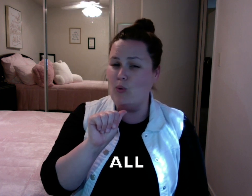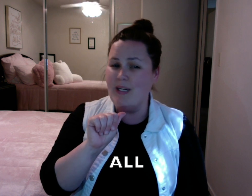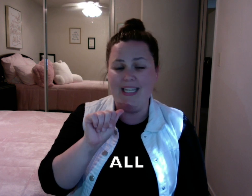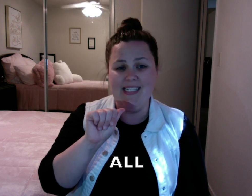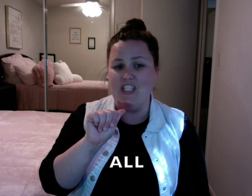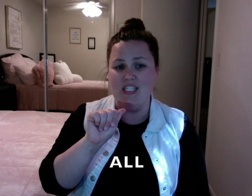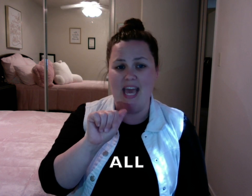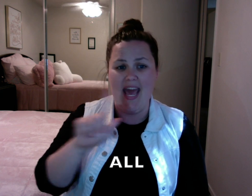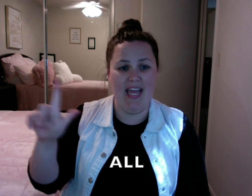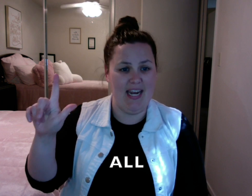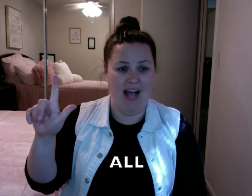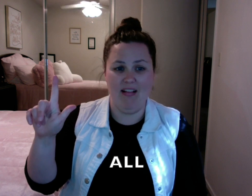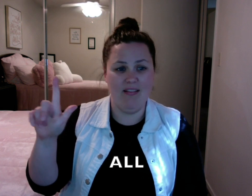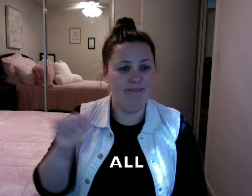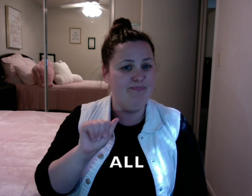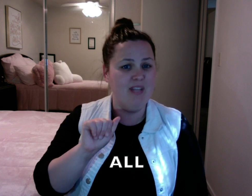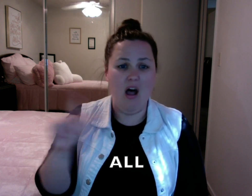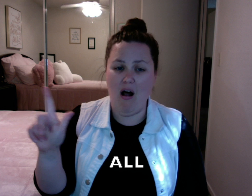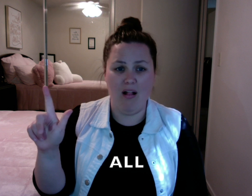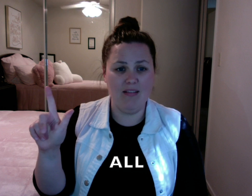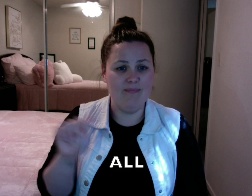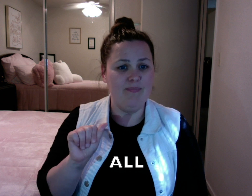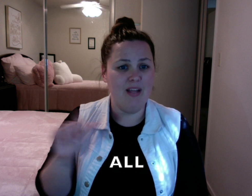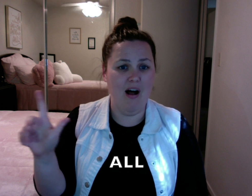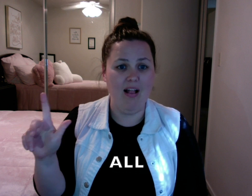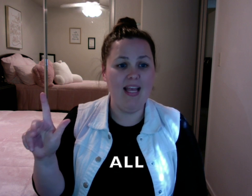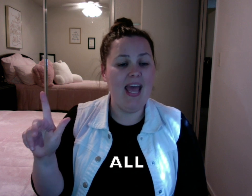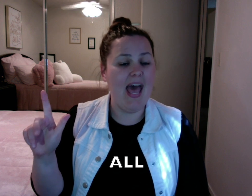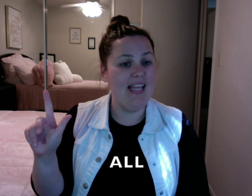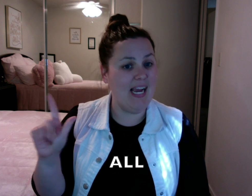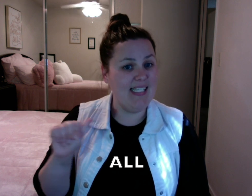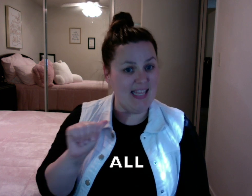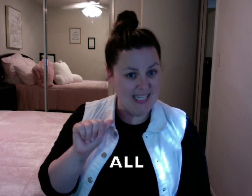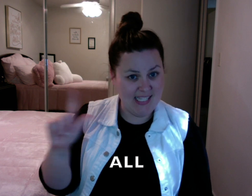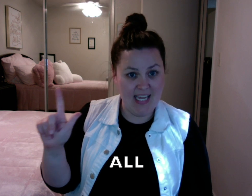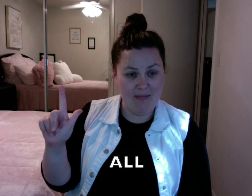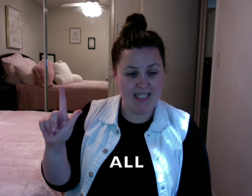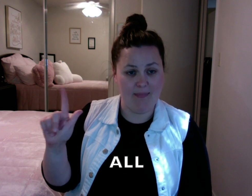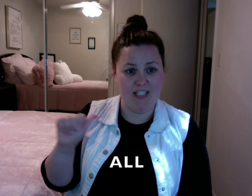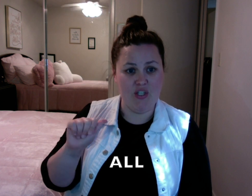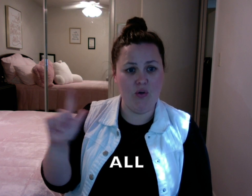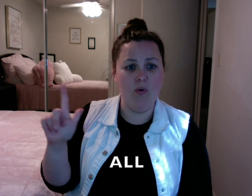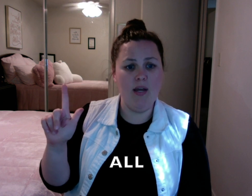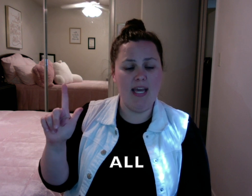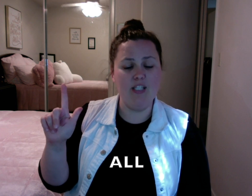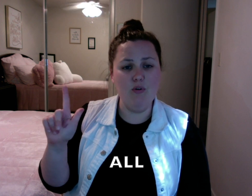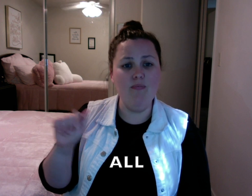really easy, it's just A and an L. All, all. And like I said, this sign can be adapted too. Its movement can